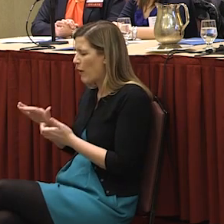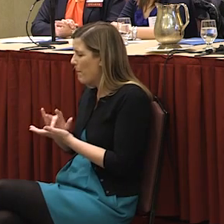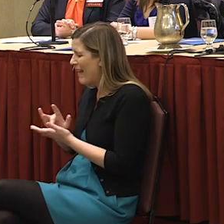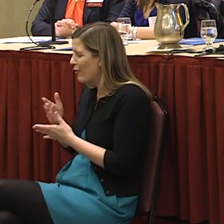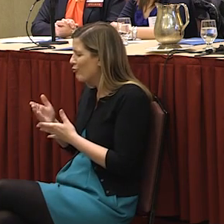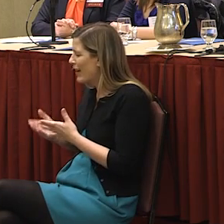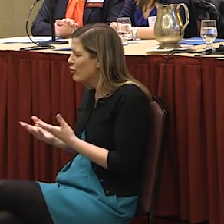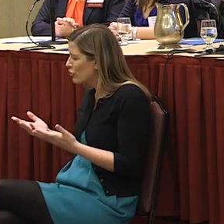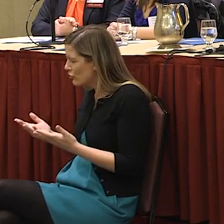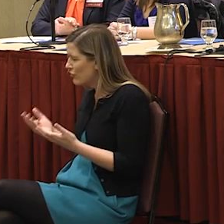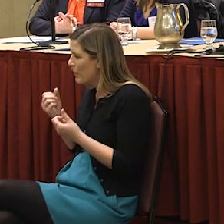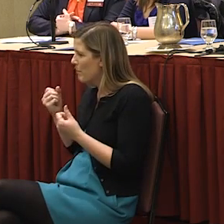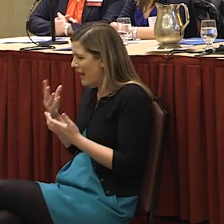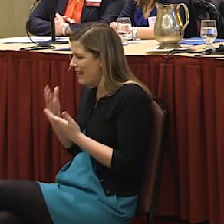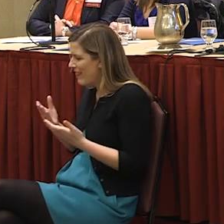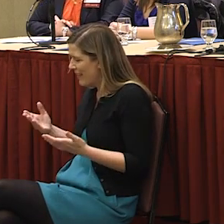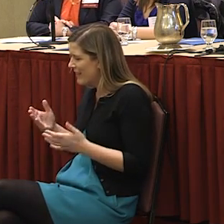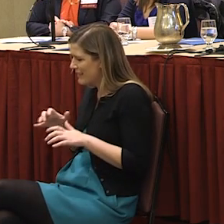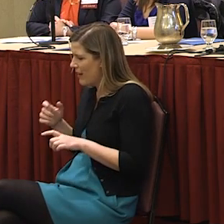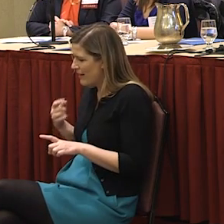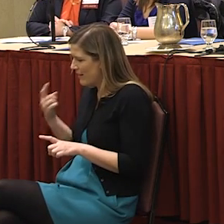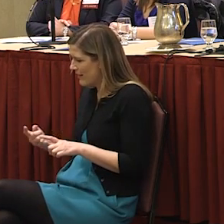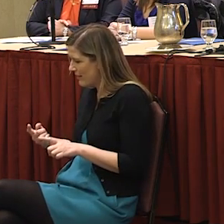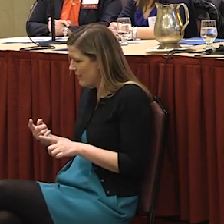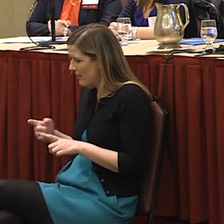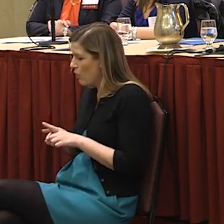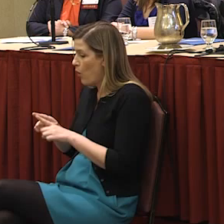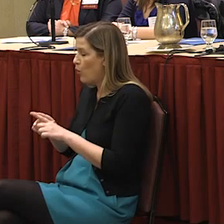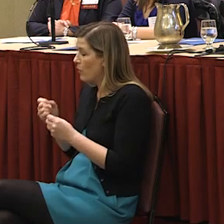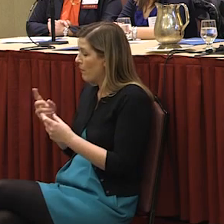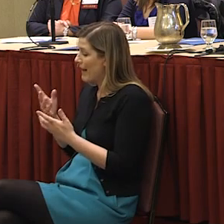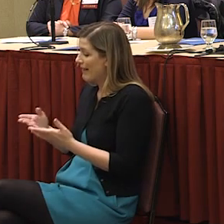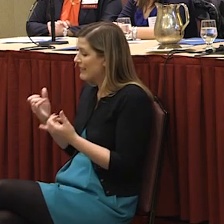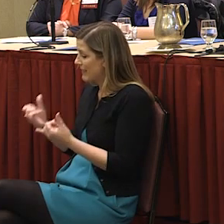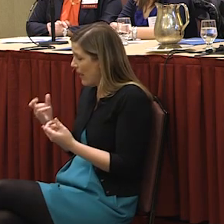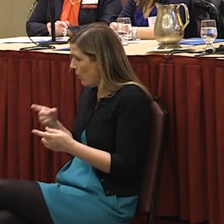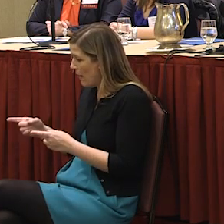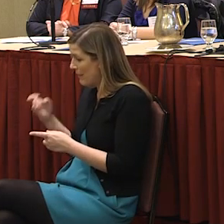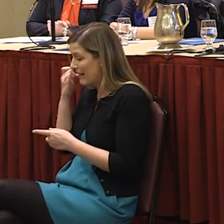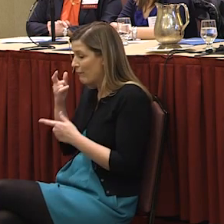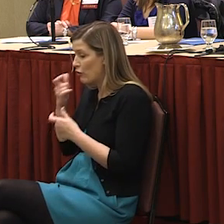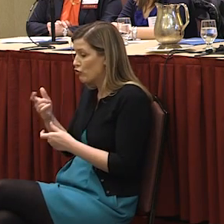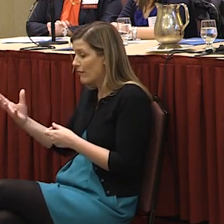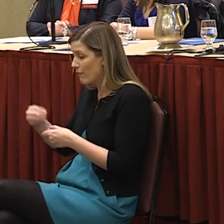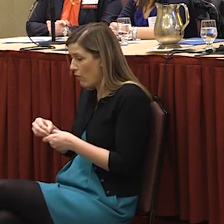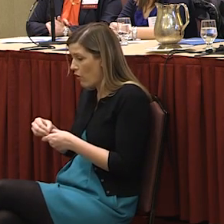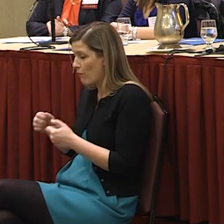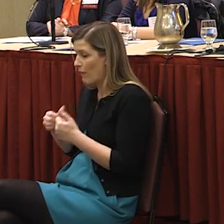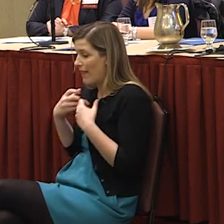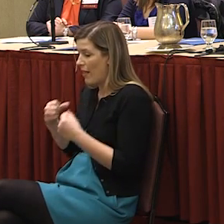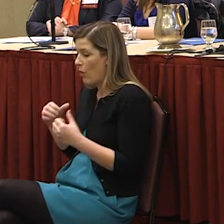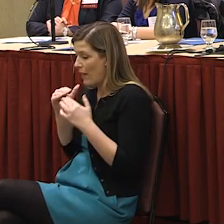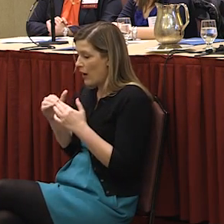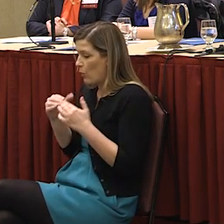lot of things that have been done. There's also a lot of things that are currently being done, and if you're interested in getting more involved with the Health